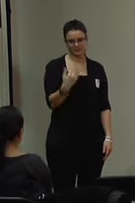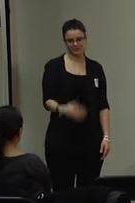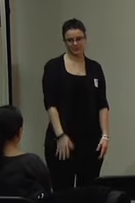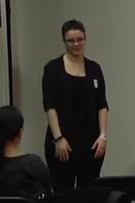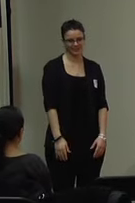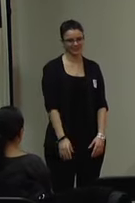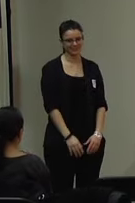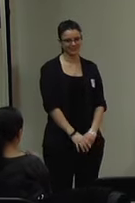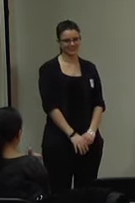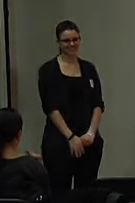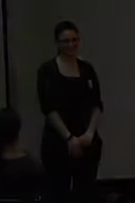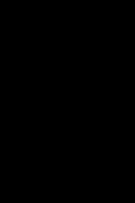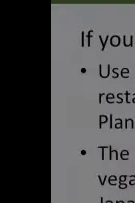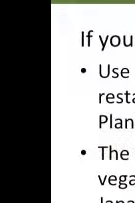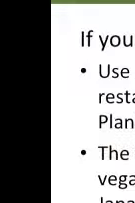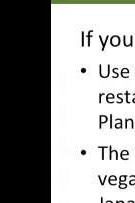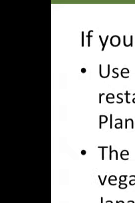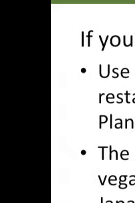drinking those things too.